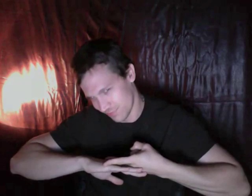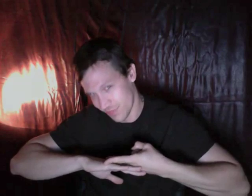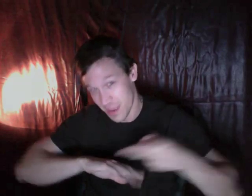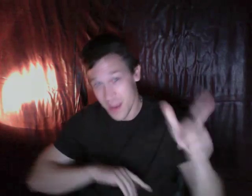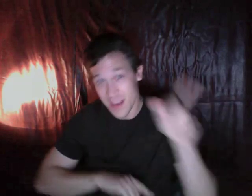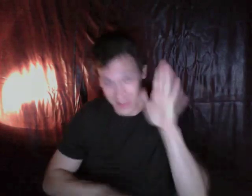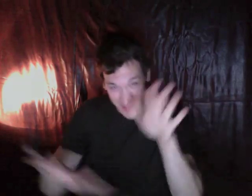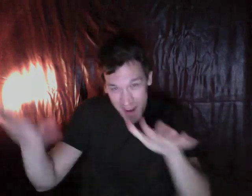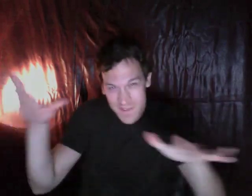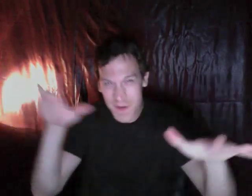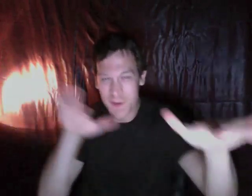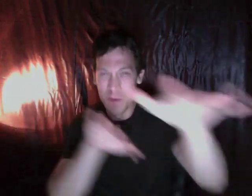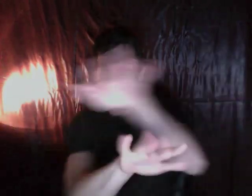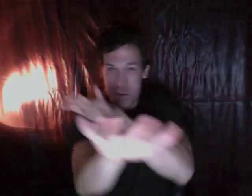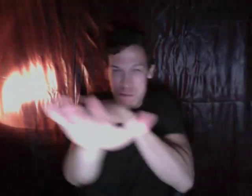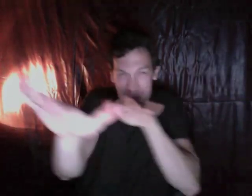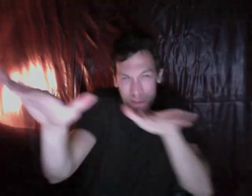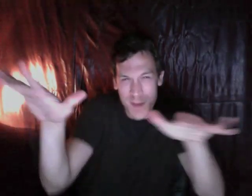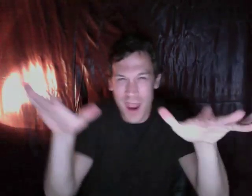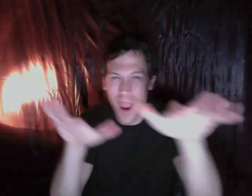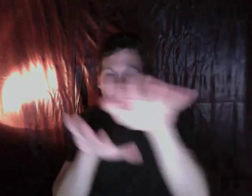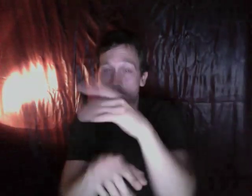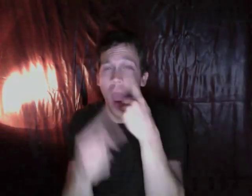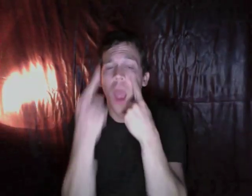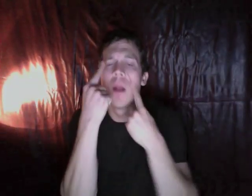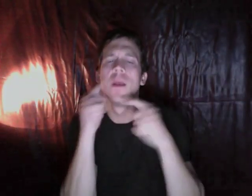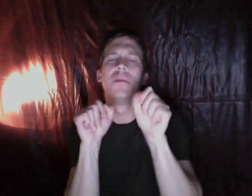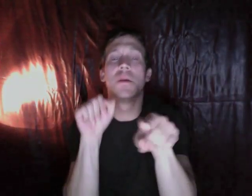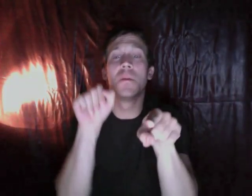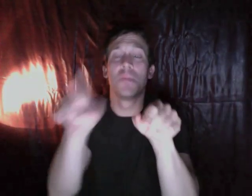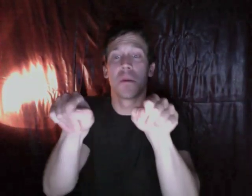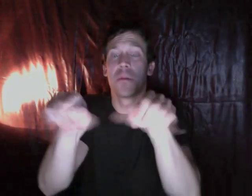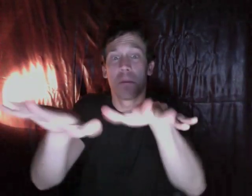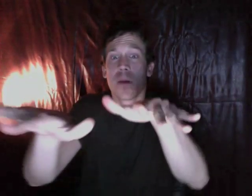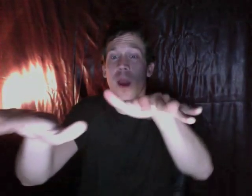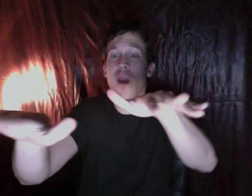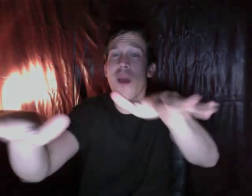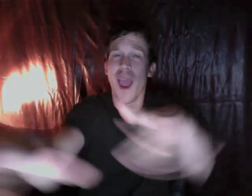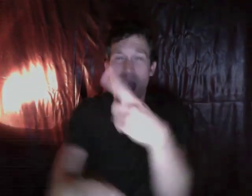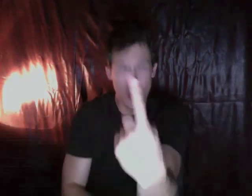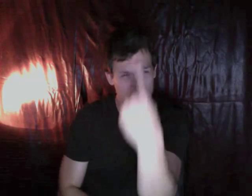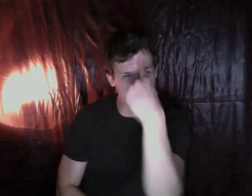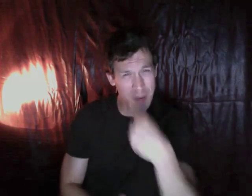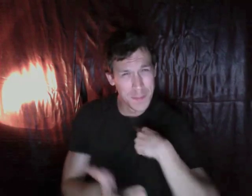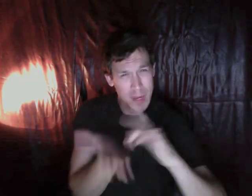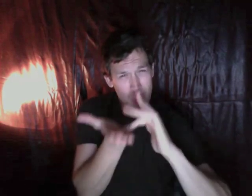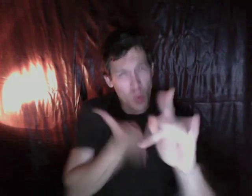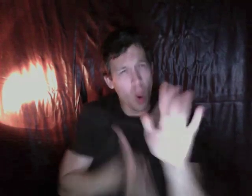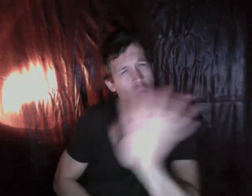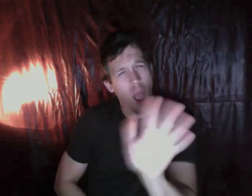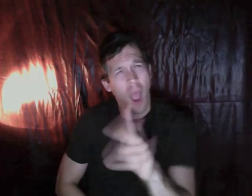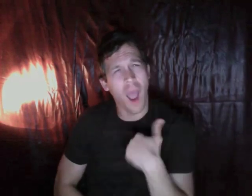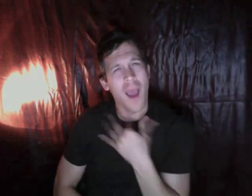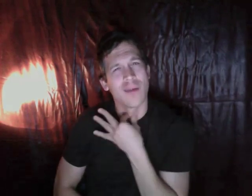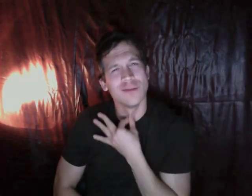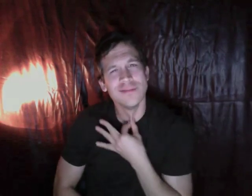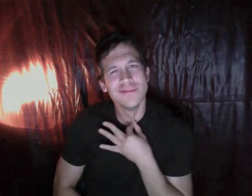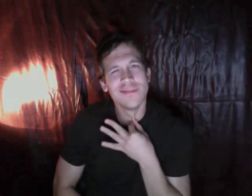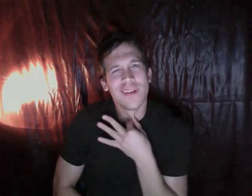asleep. Cause they fill the open air and leave teardrops everywhere. You'd think me rude, but I would just stand